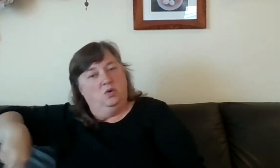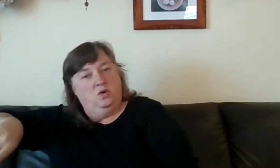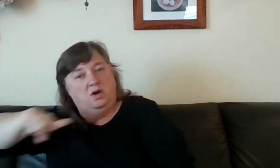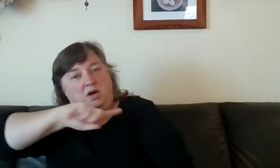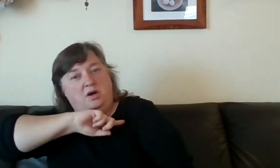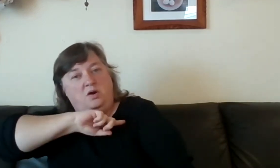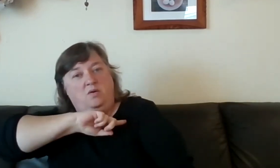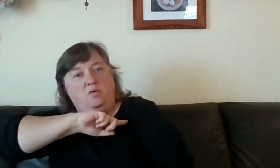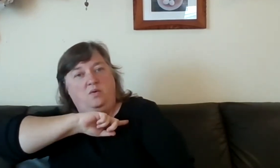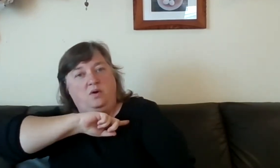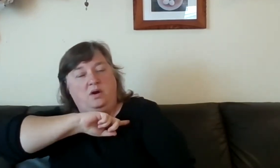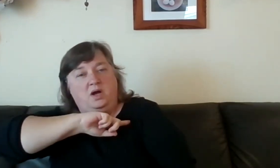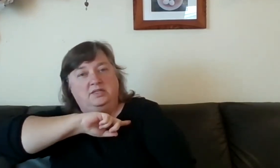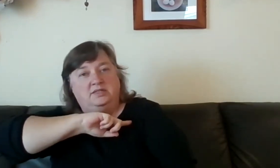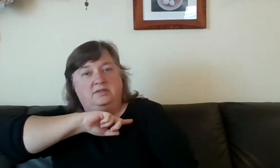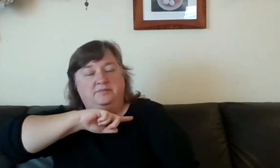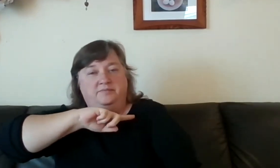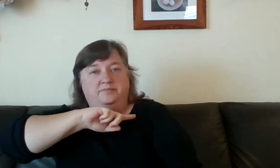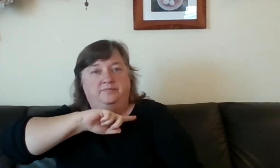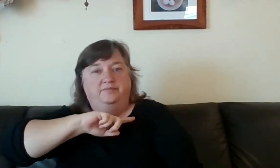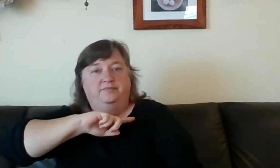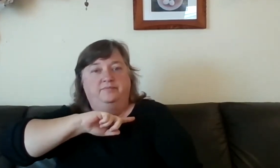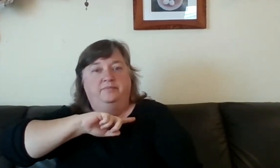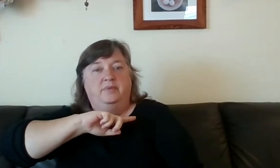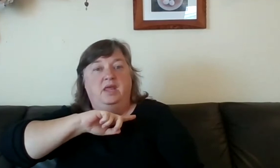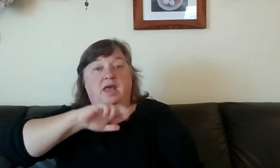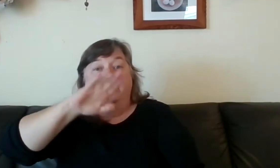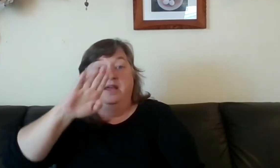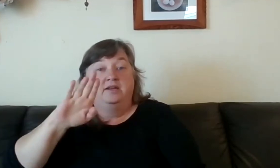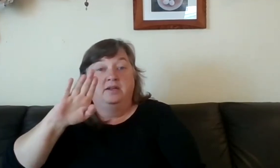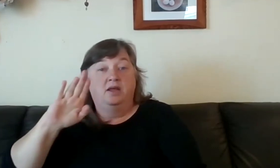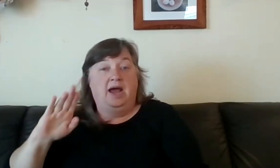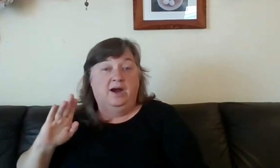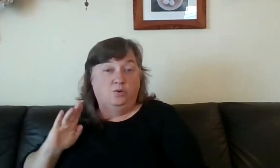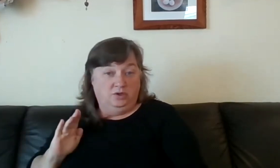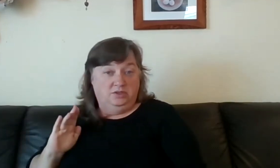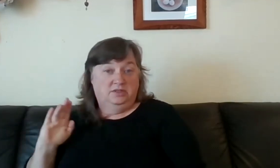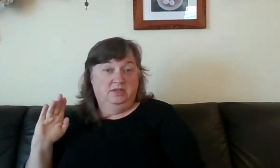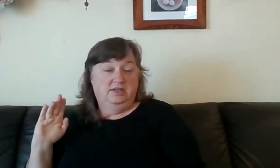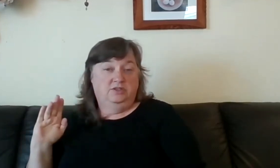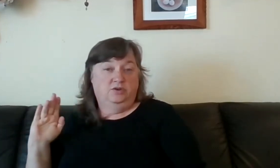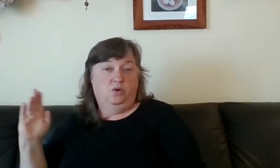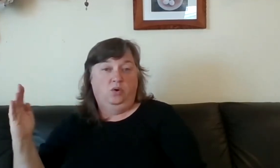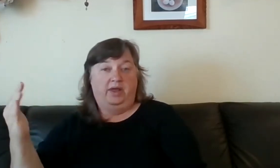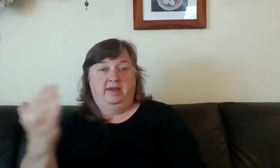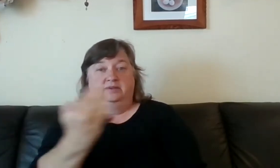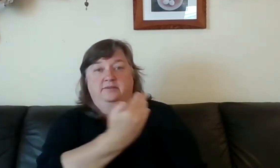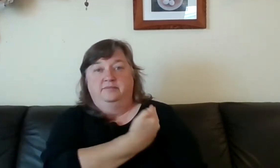So us, and then ours is your whole hand.